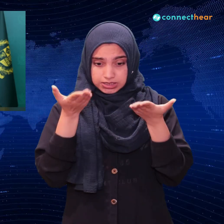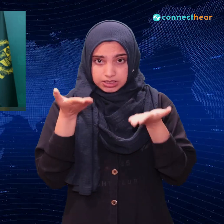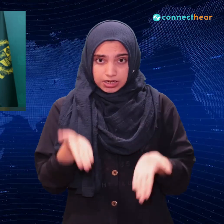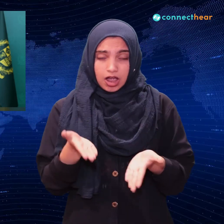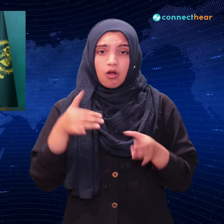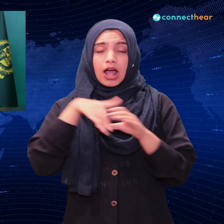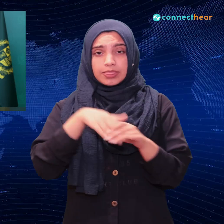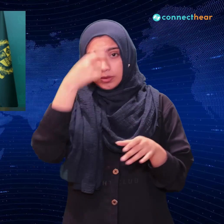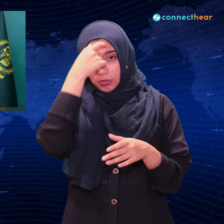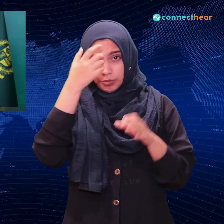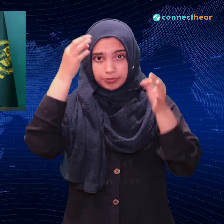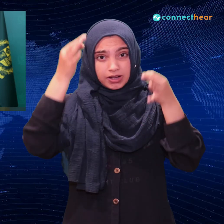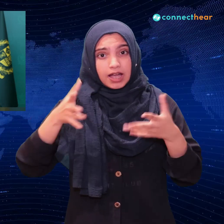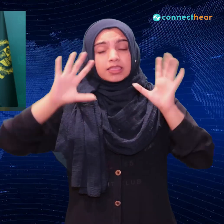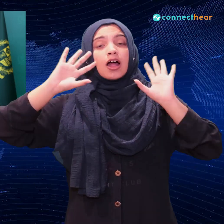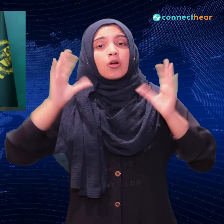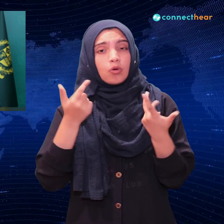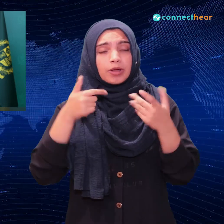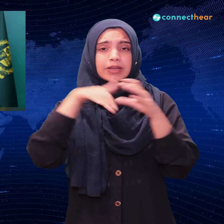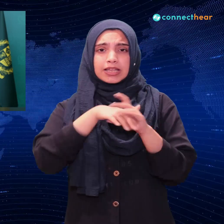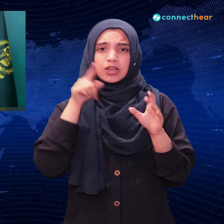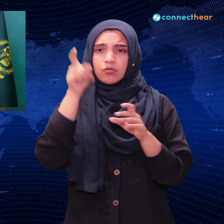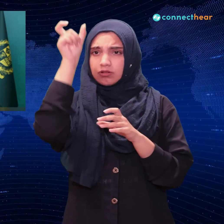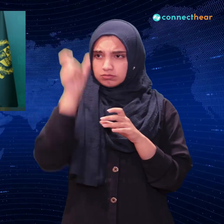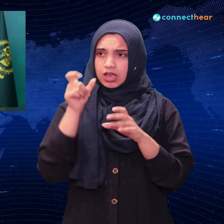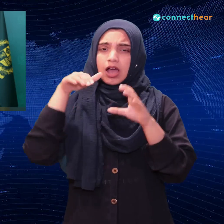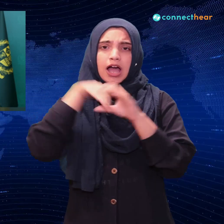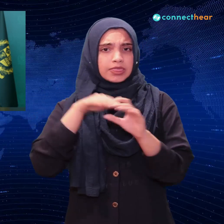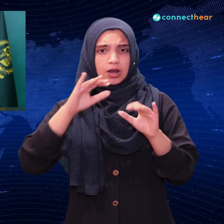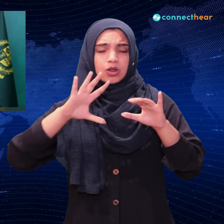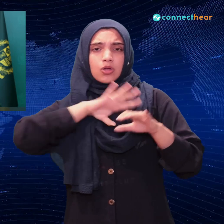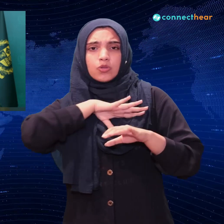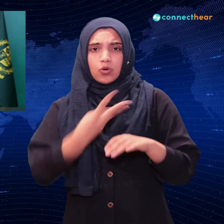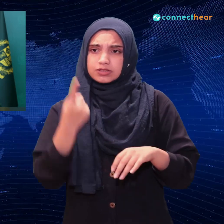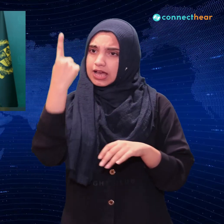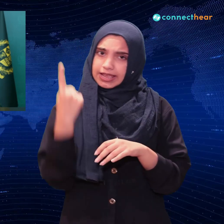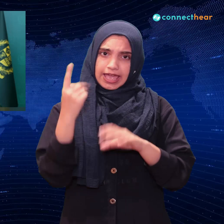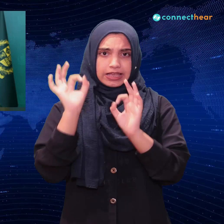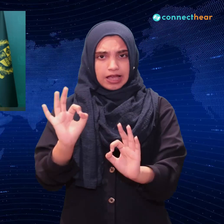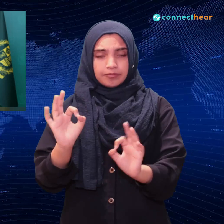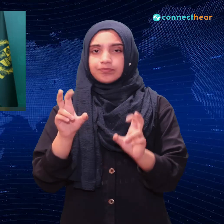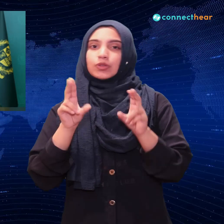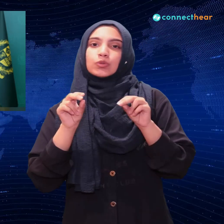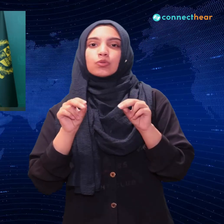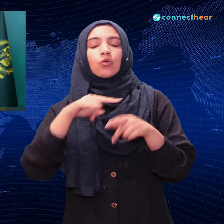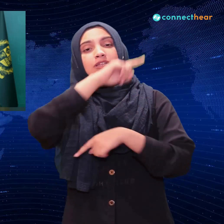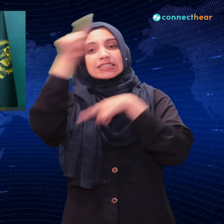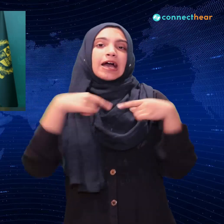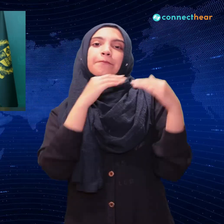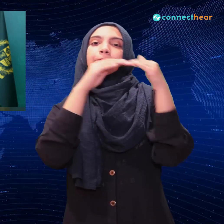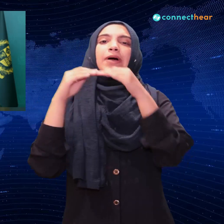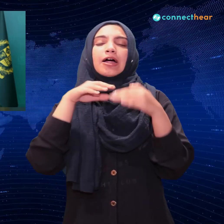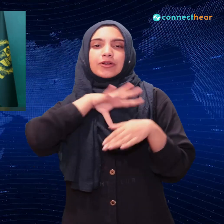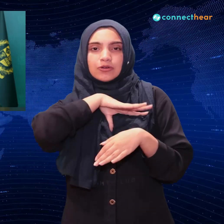expose the fragility of the international system, they also underscore the oneness of humanity. By the